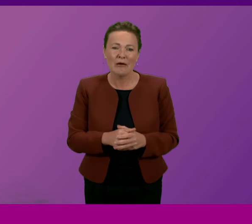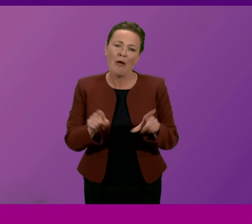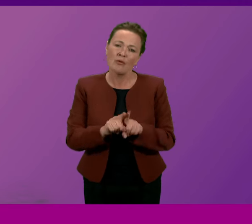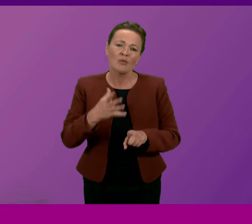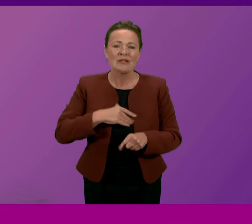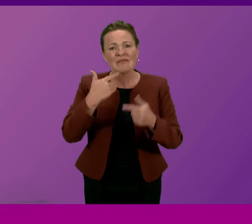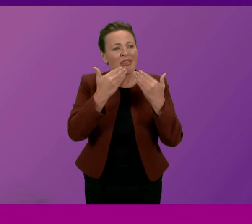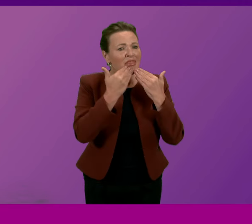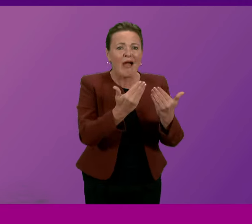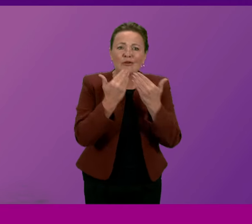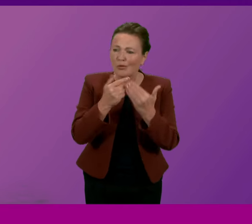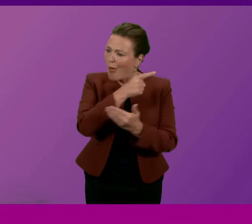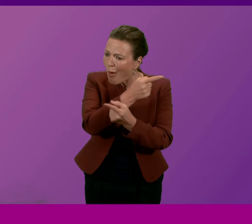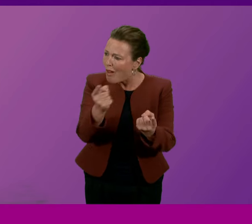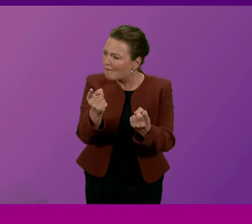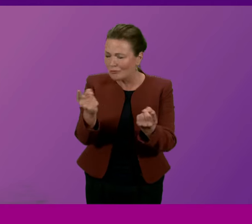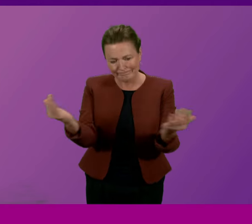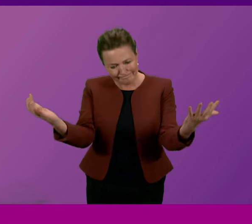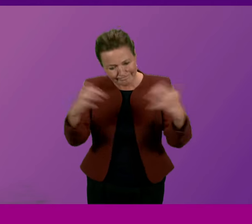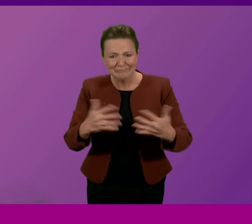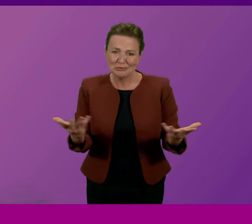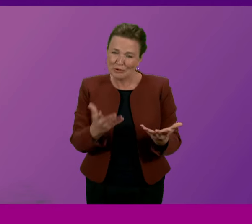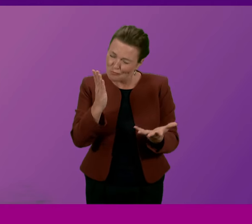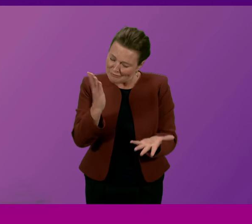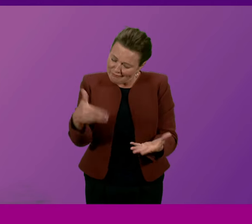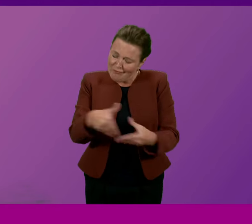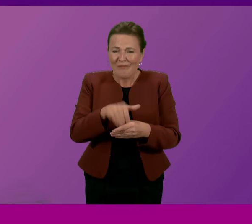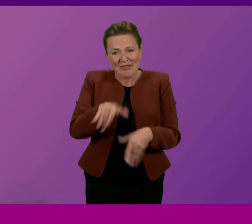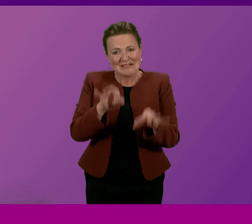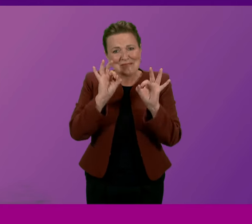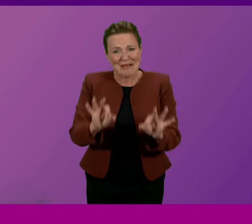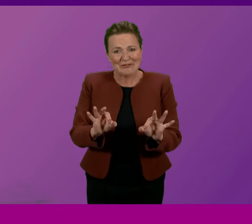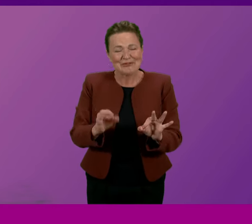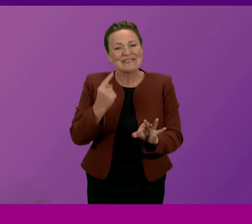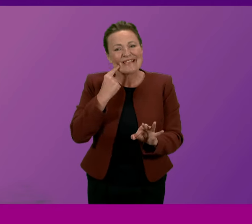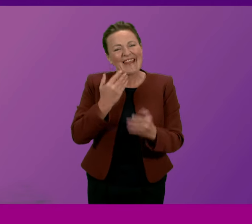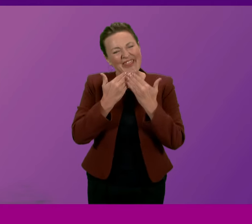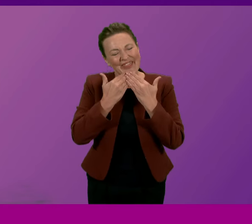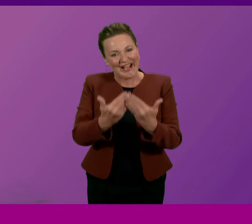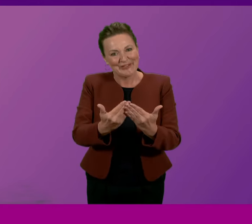our guests for being part of this special day. Thank you.